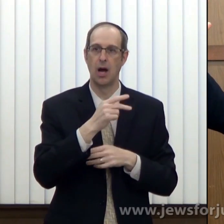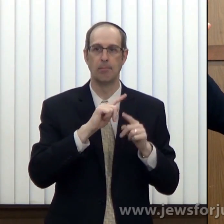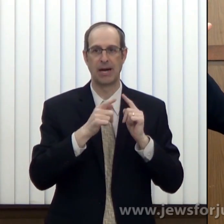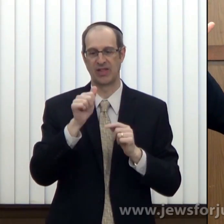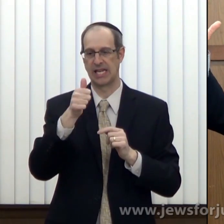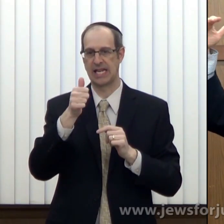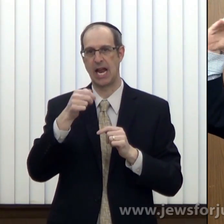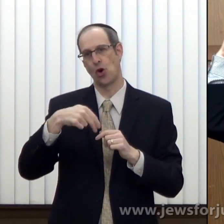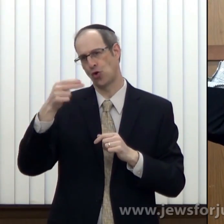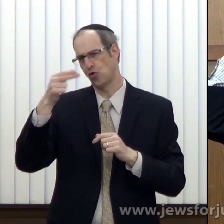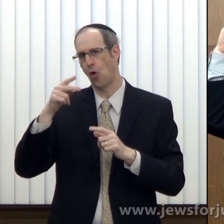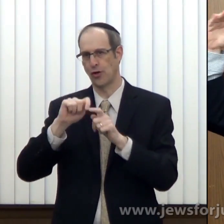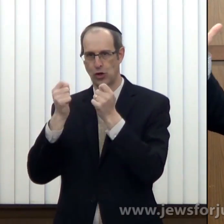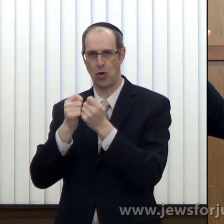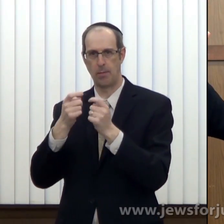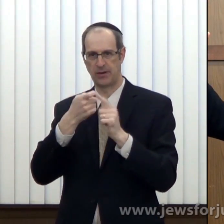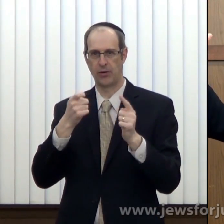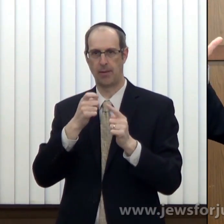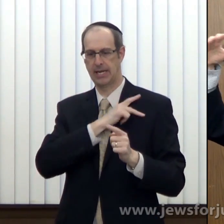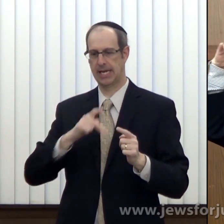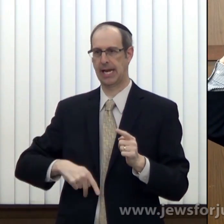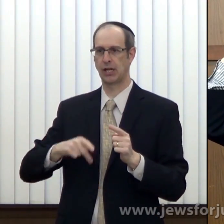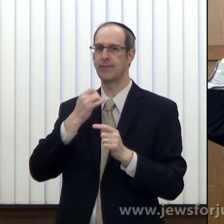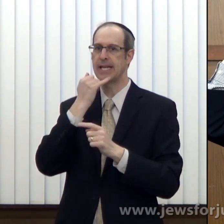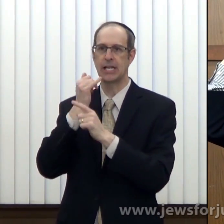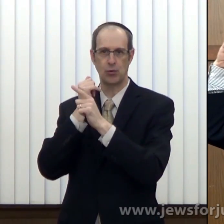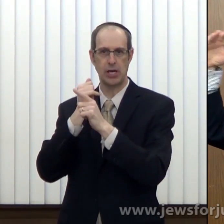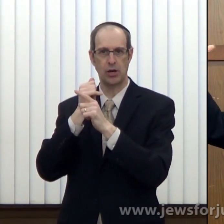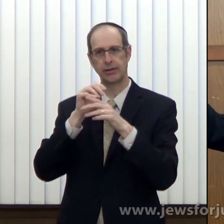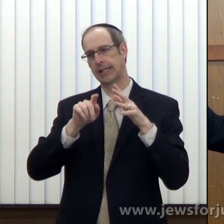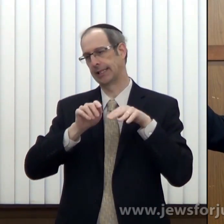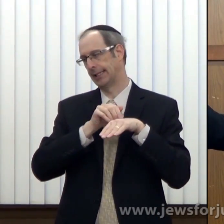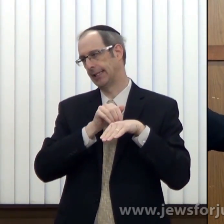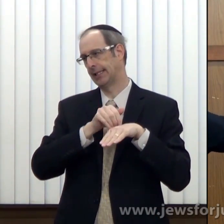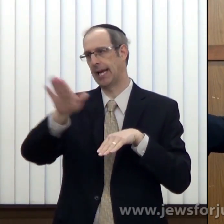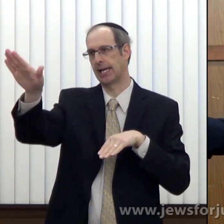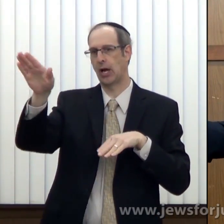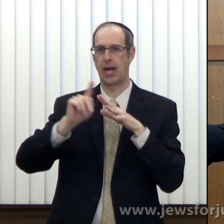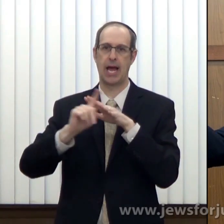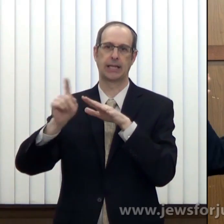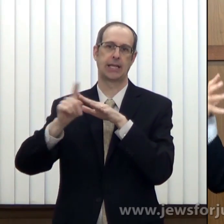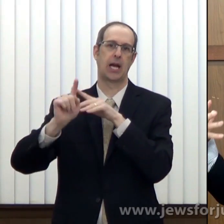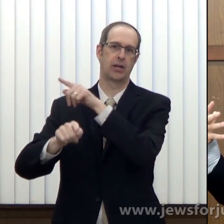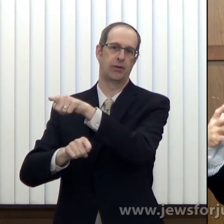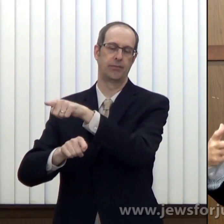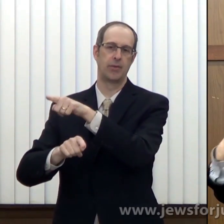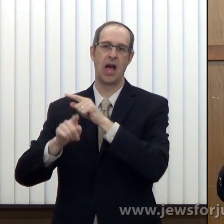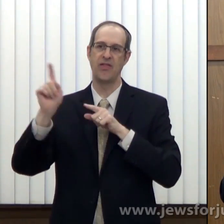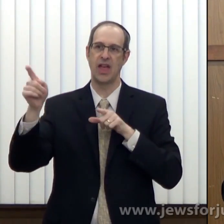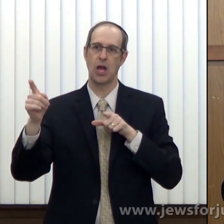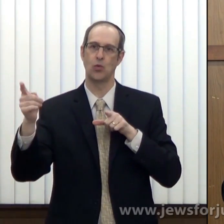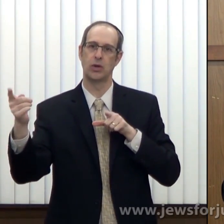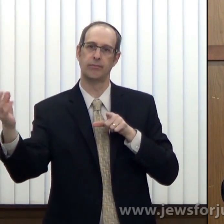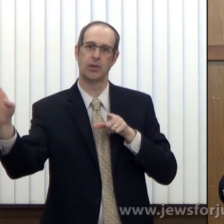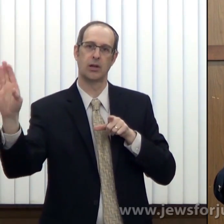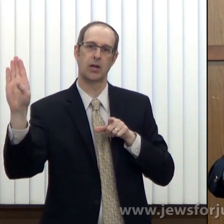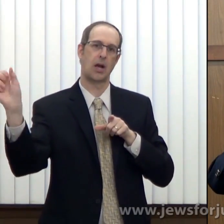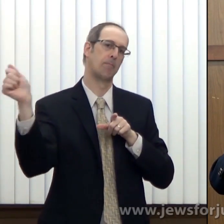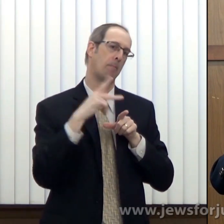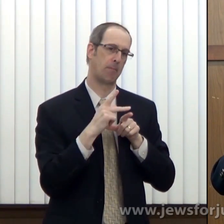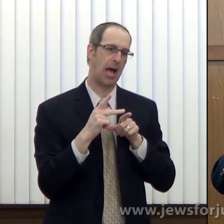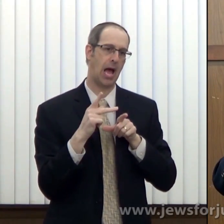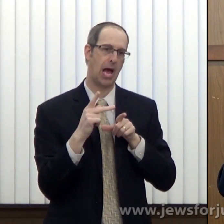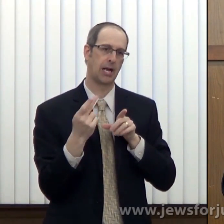northern tribes from the kingdom of Israel that went into exile, they will be reunited with us.